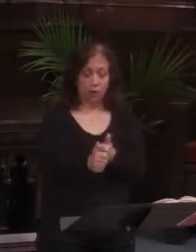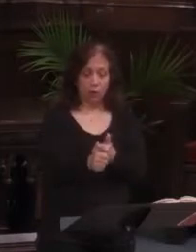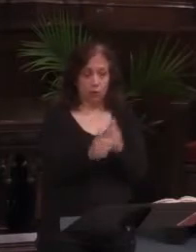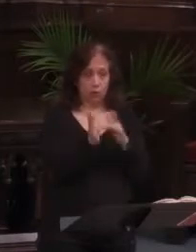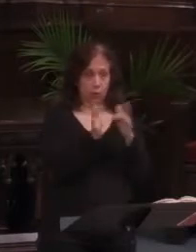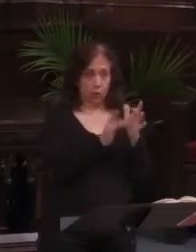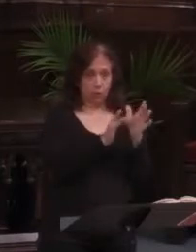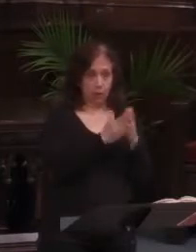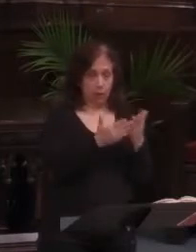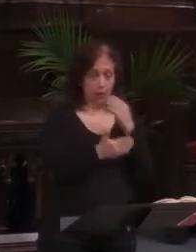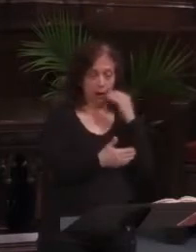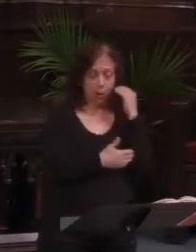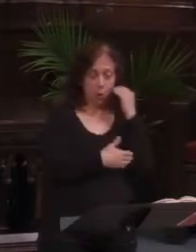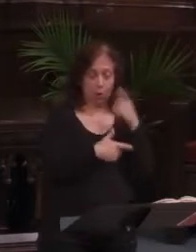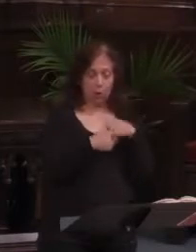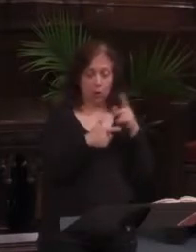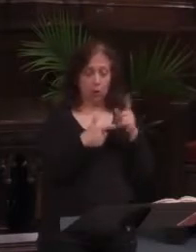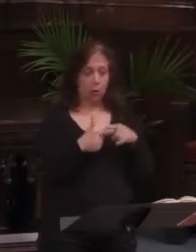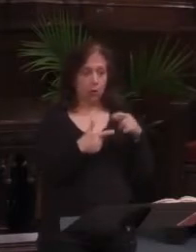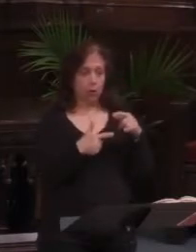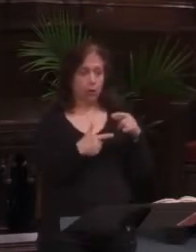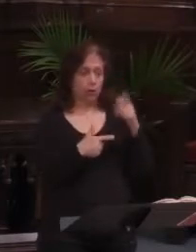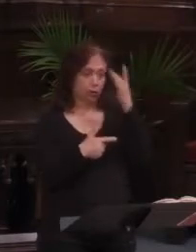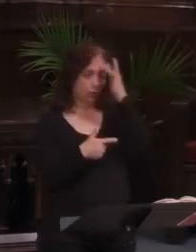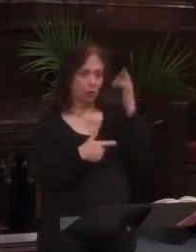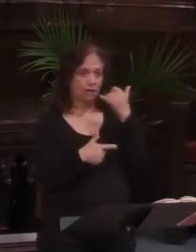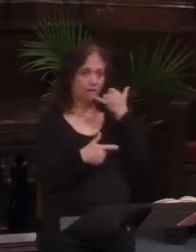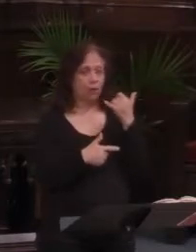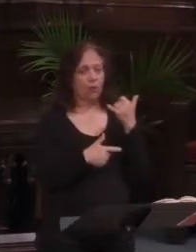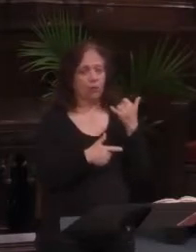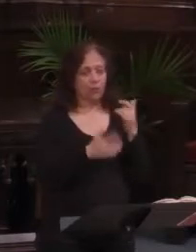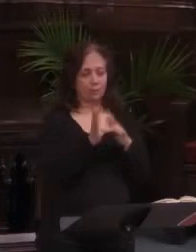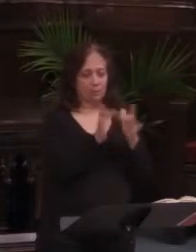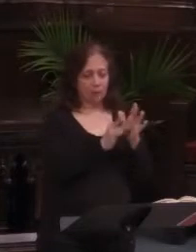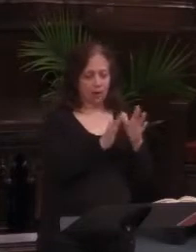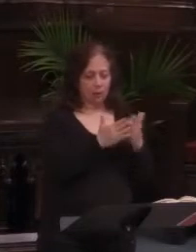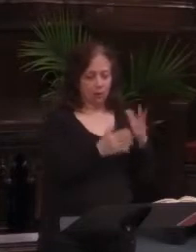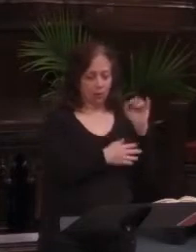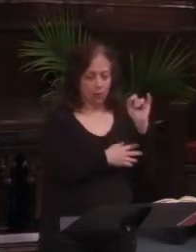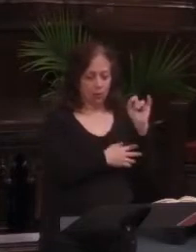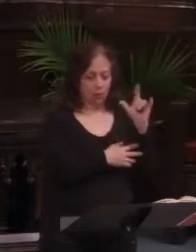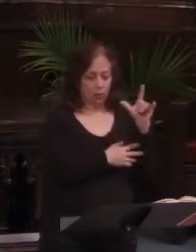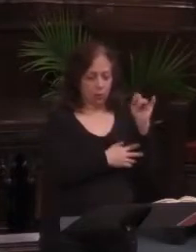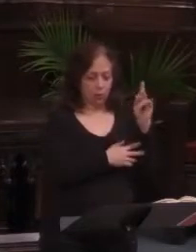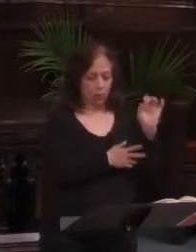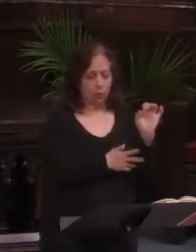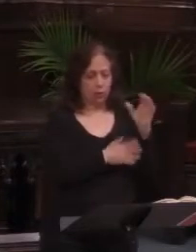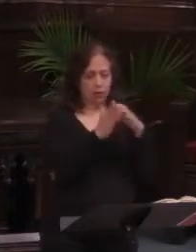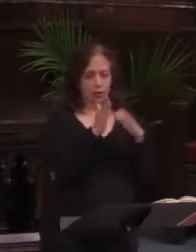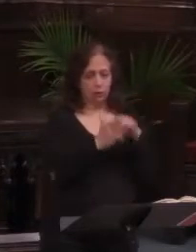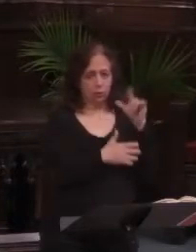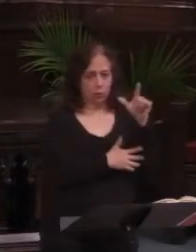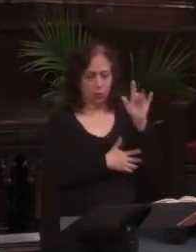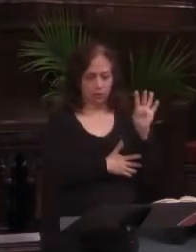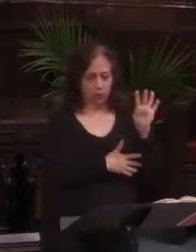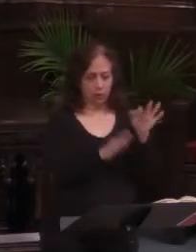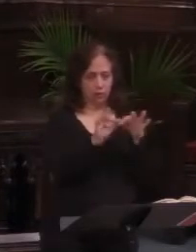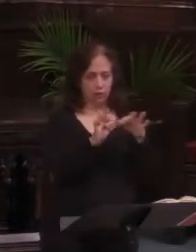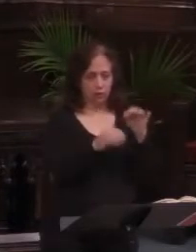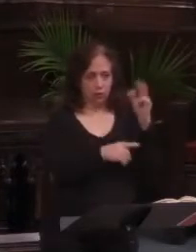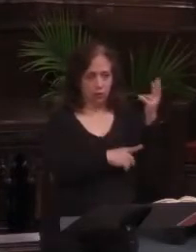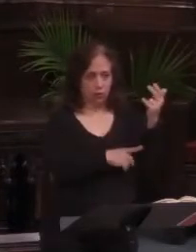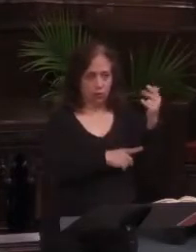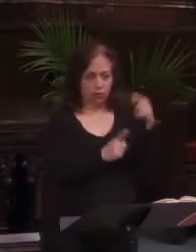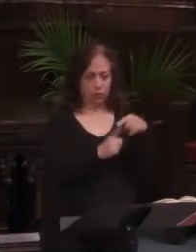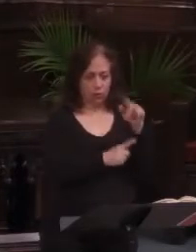your Bible at home or on your smartphone Bible, it's Luke chapter 24, verses 13